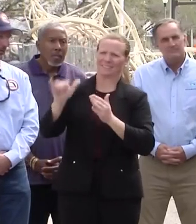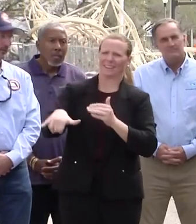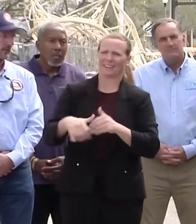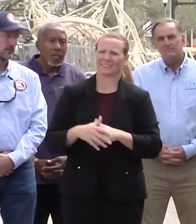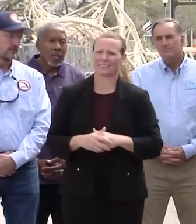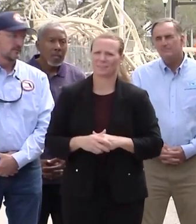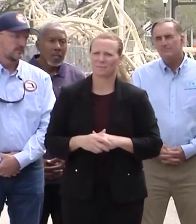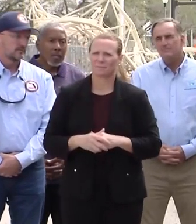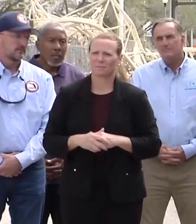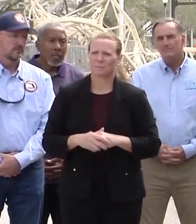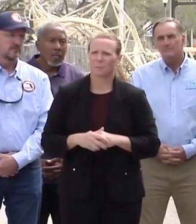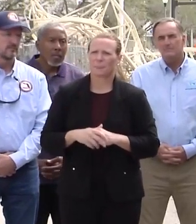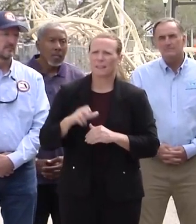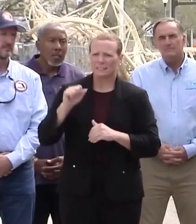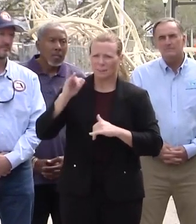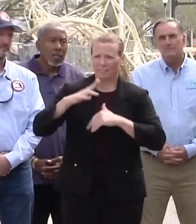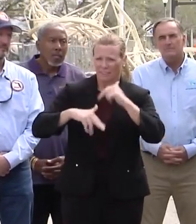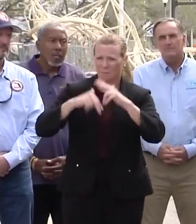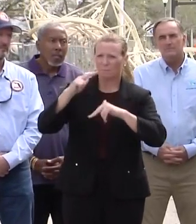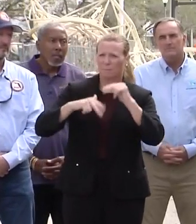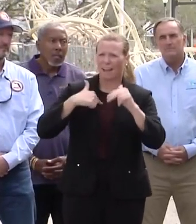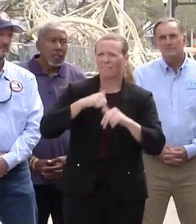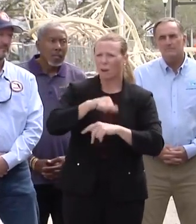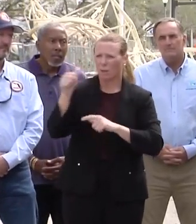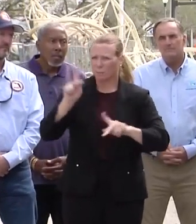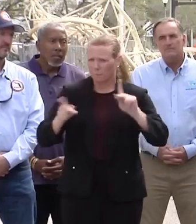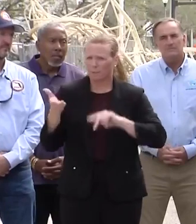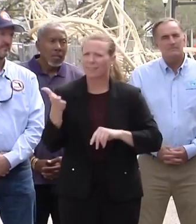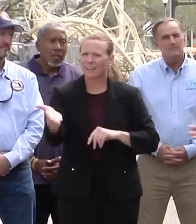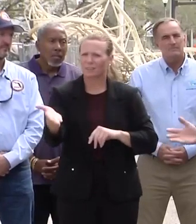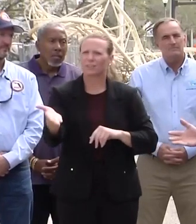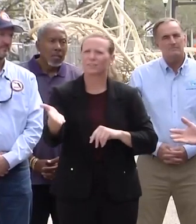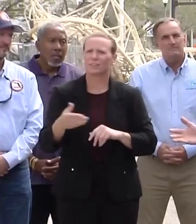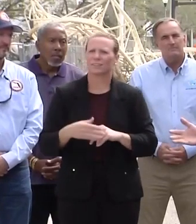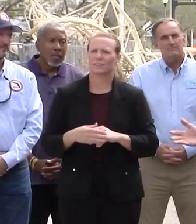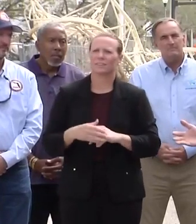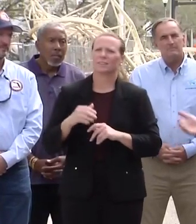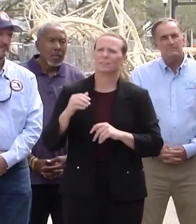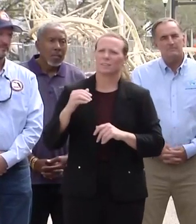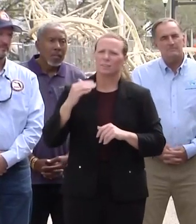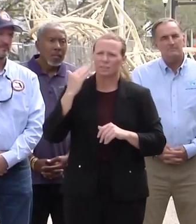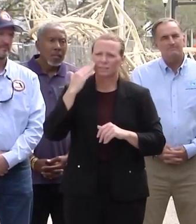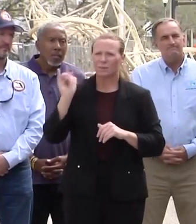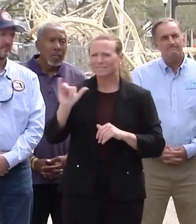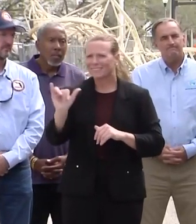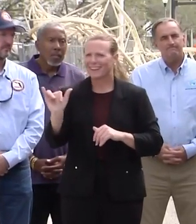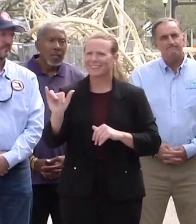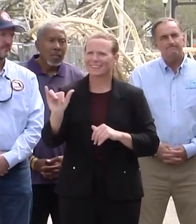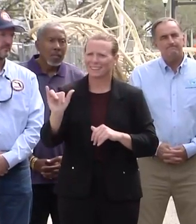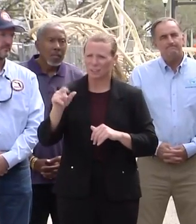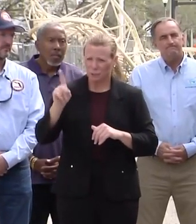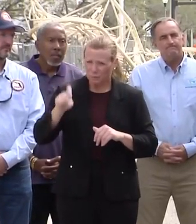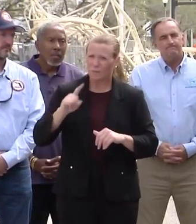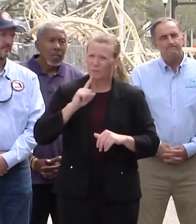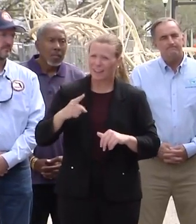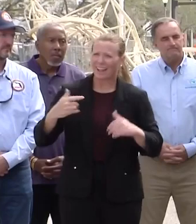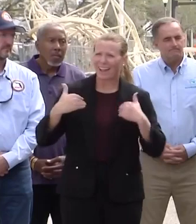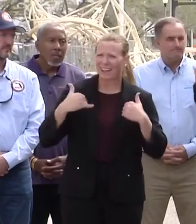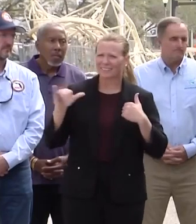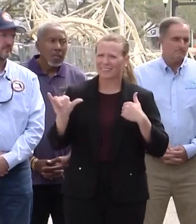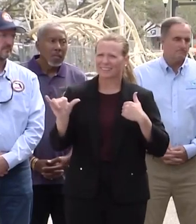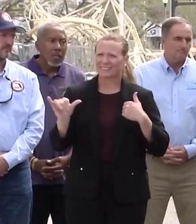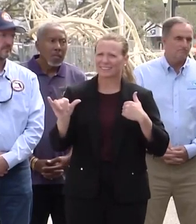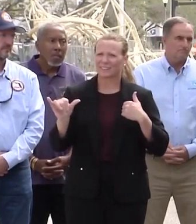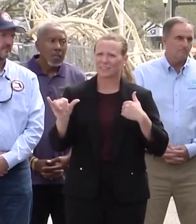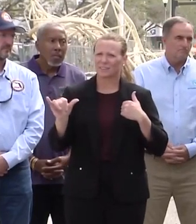Yeah, and so you have building officials, you have other people that are there. And so, you know, it's like, you know, do you have to really kind of like crack down